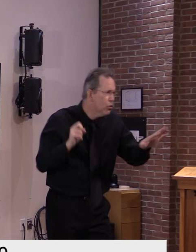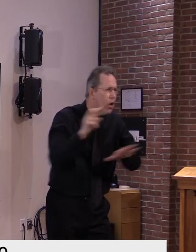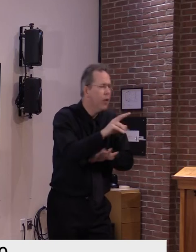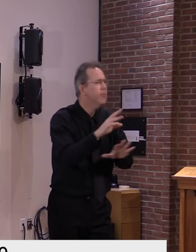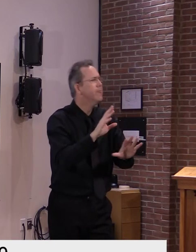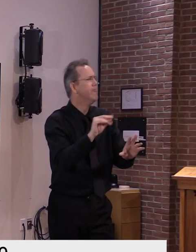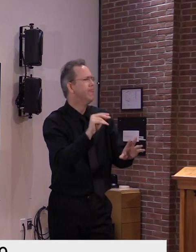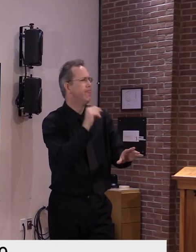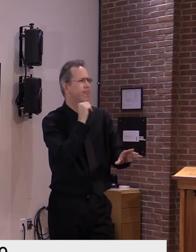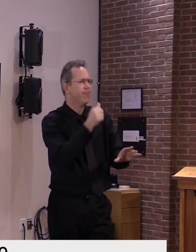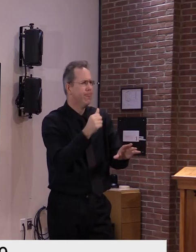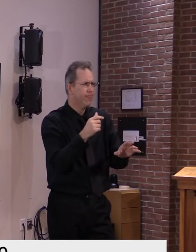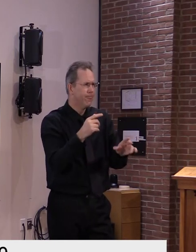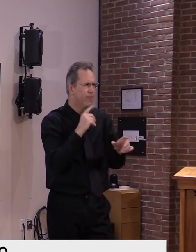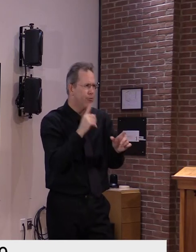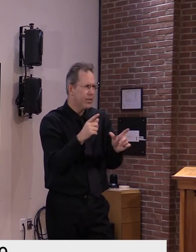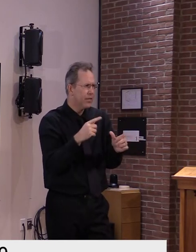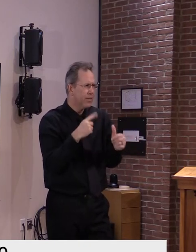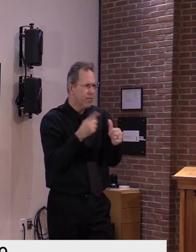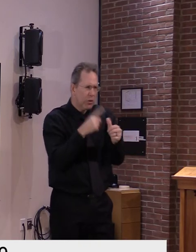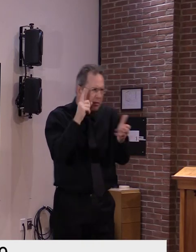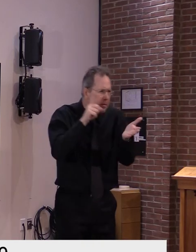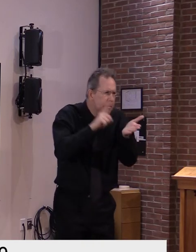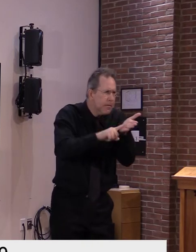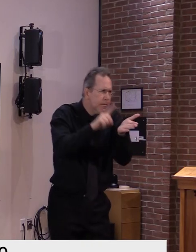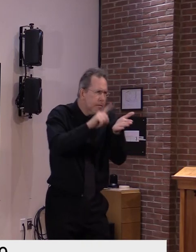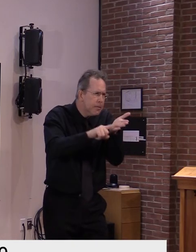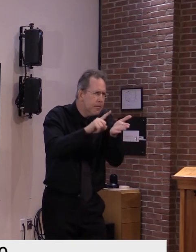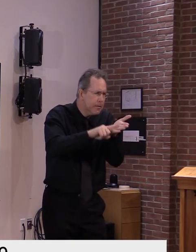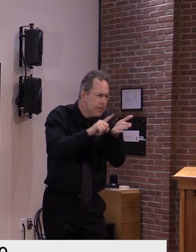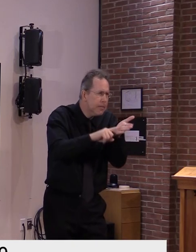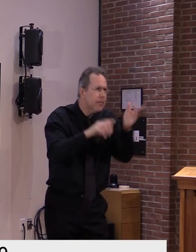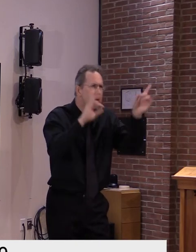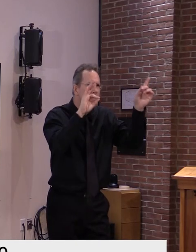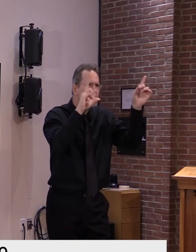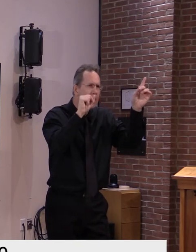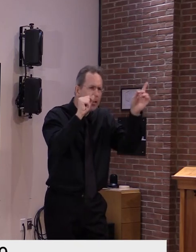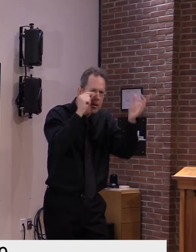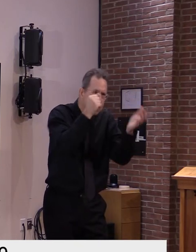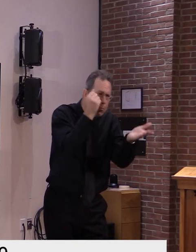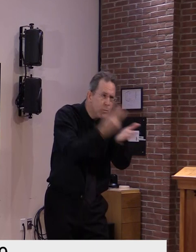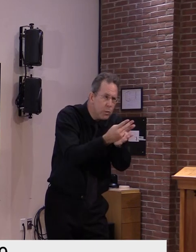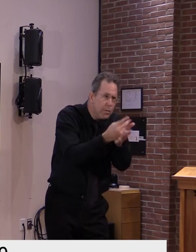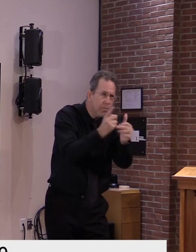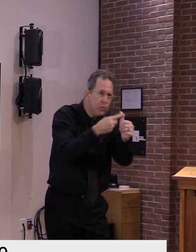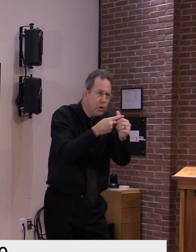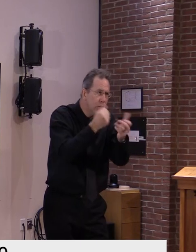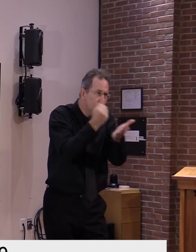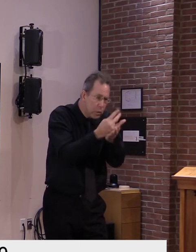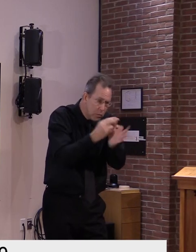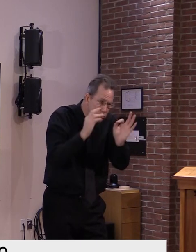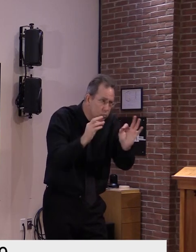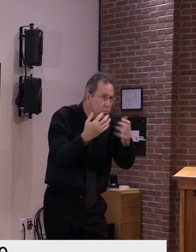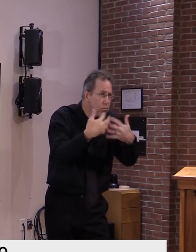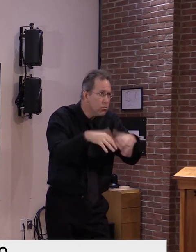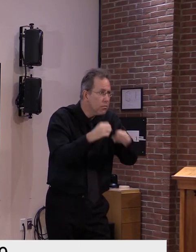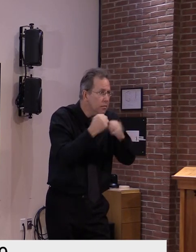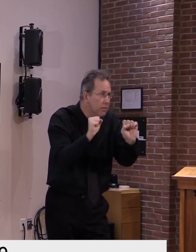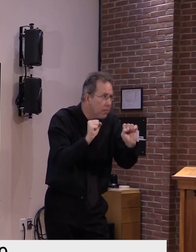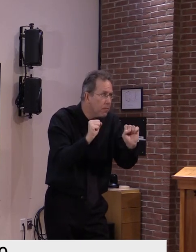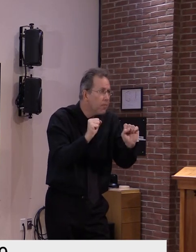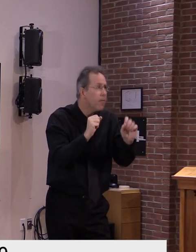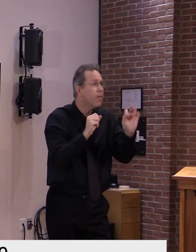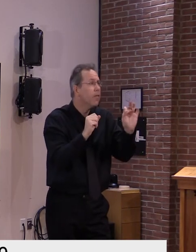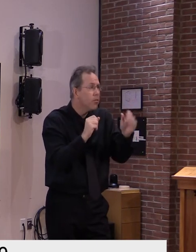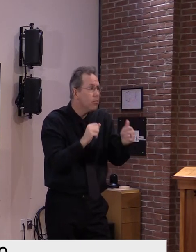given to the public, they must be approved by the FDA and formally recommended by the Advisory Committee on Immunization